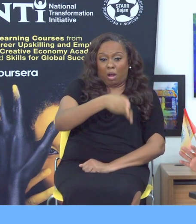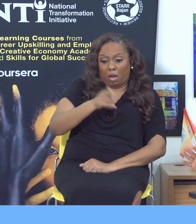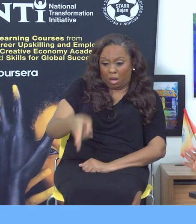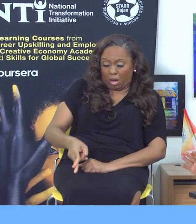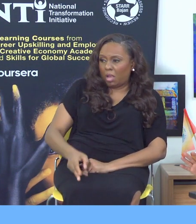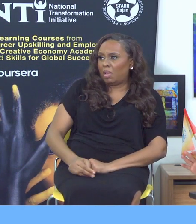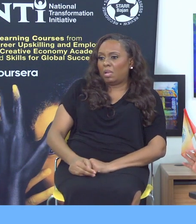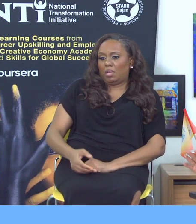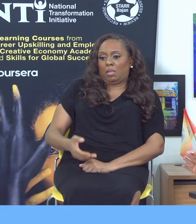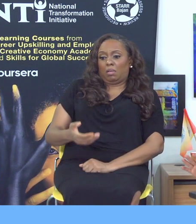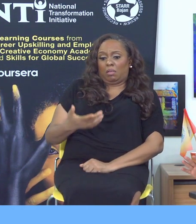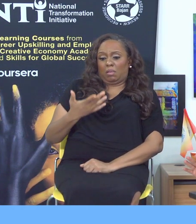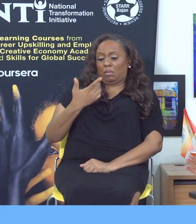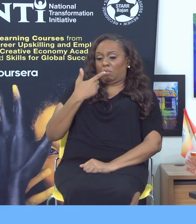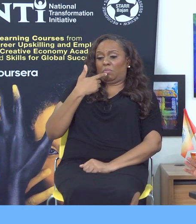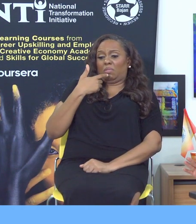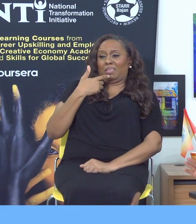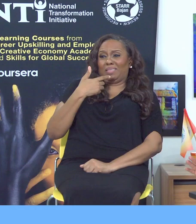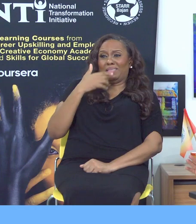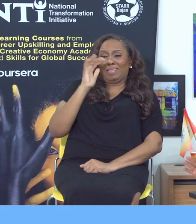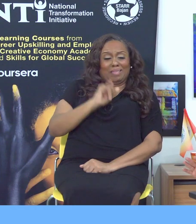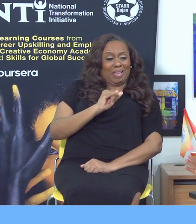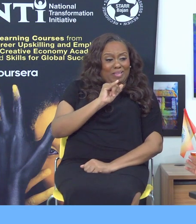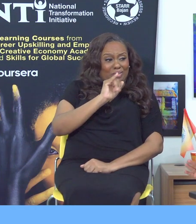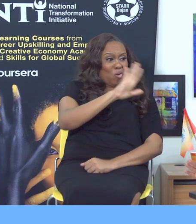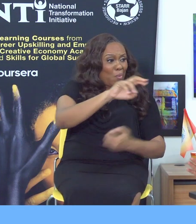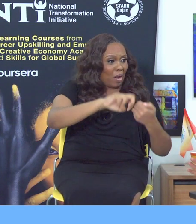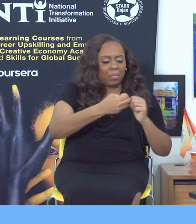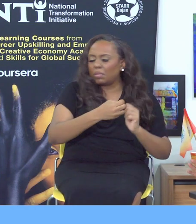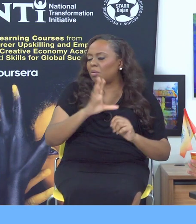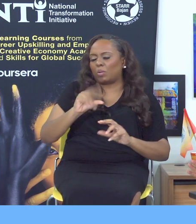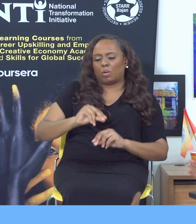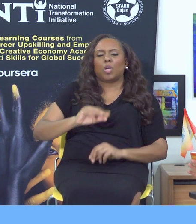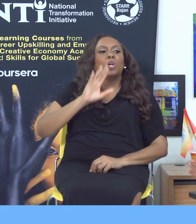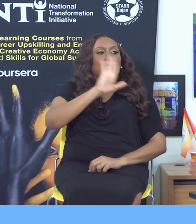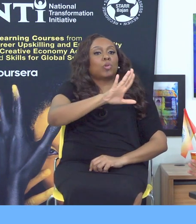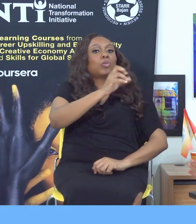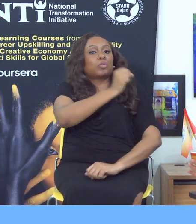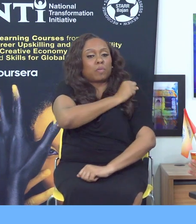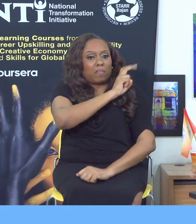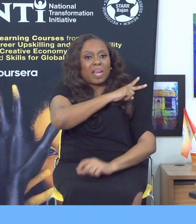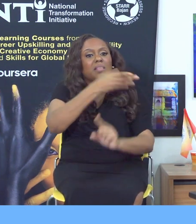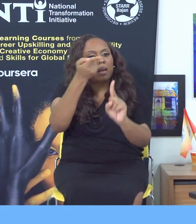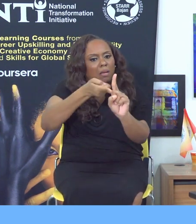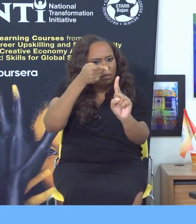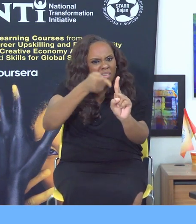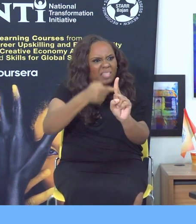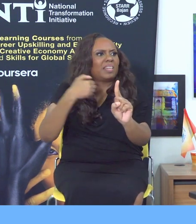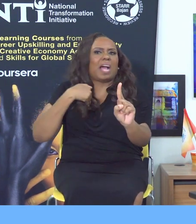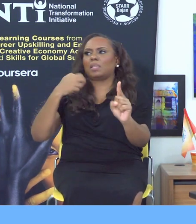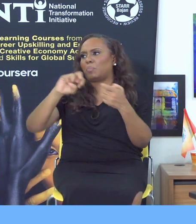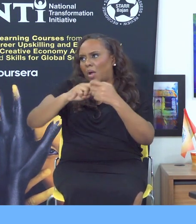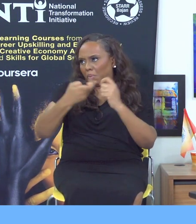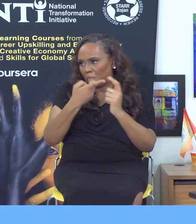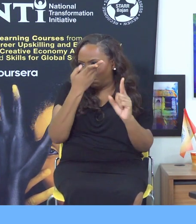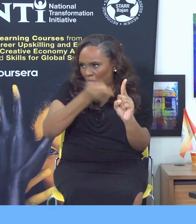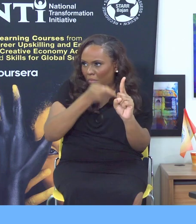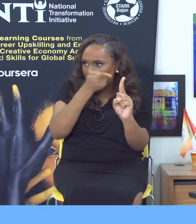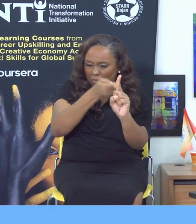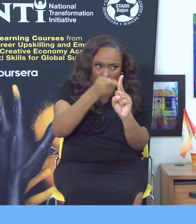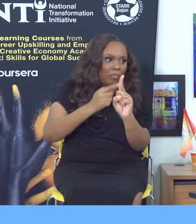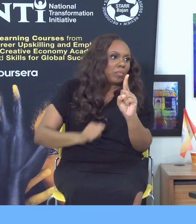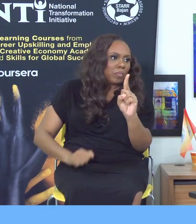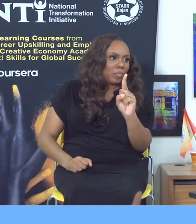then the problem is most definitely hers. No problem, yeah. Not true? It was. She did not take the opportunity to understand